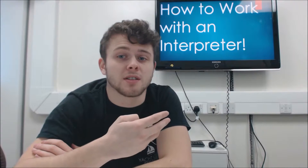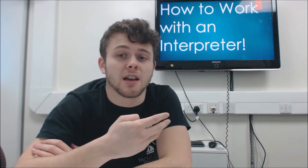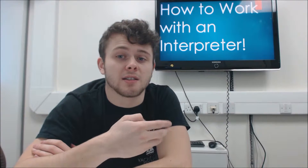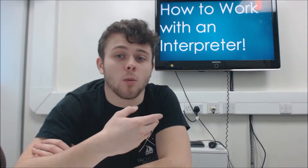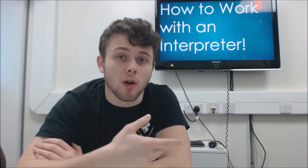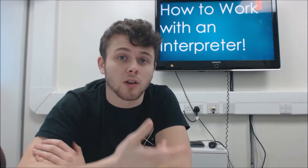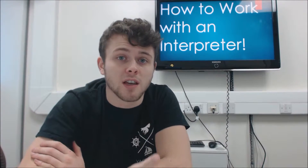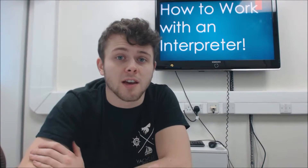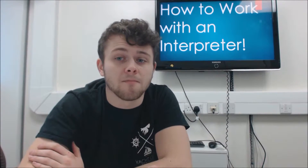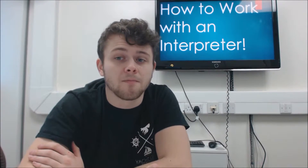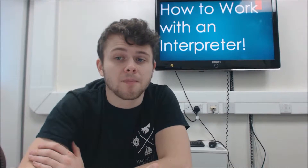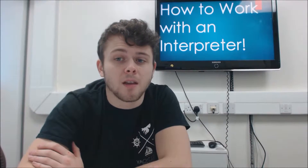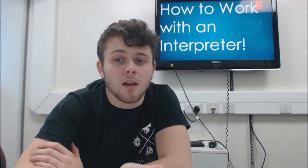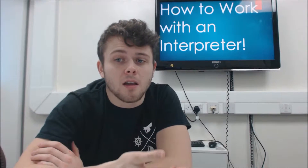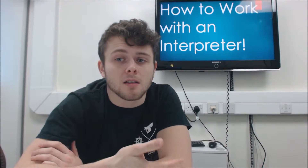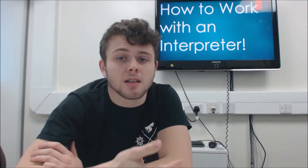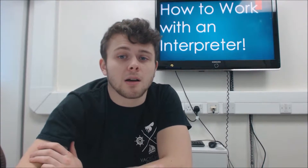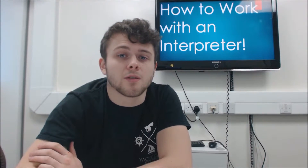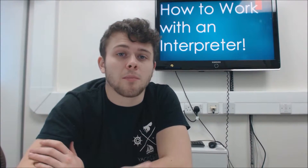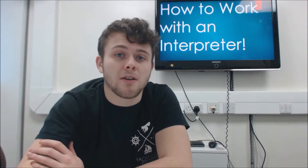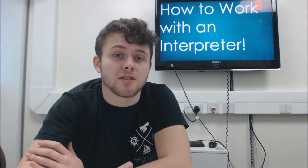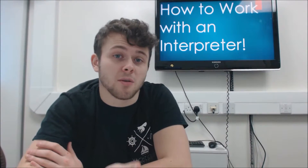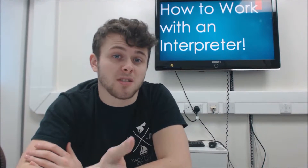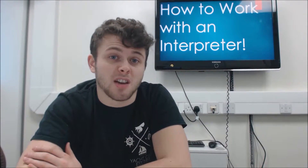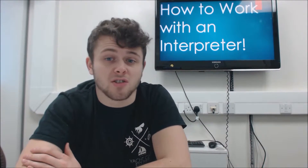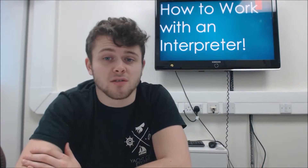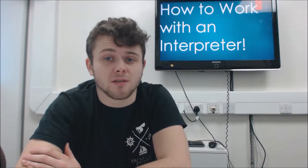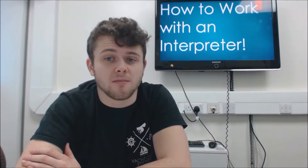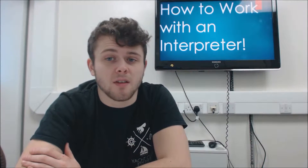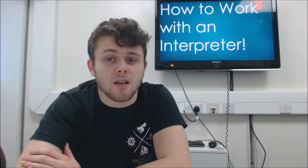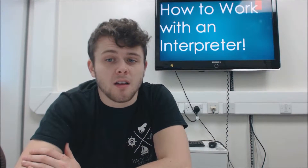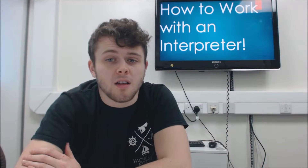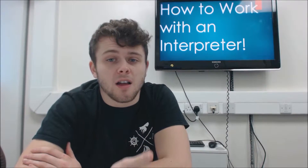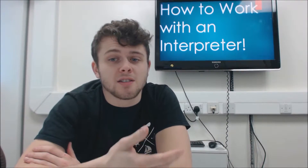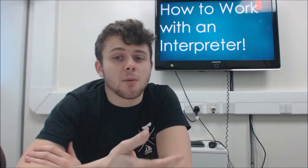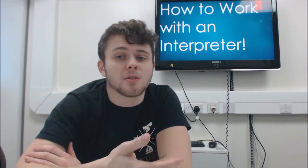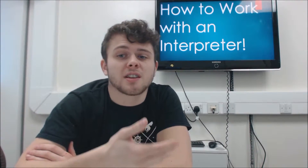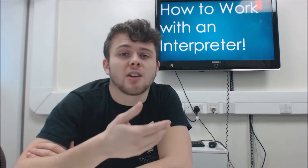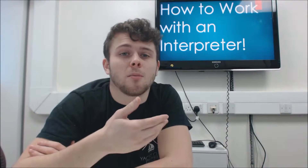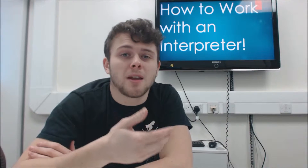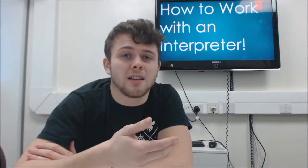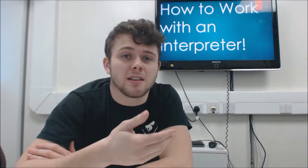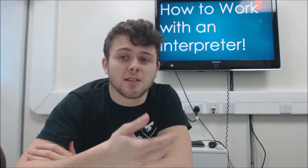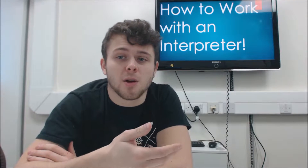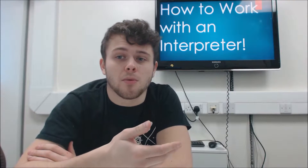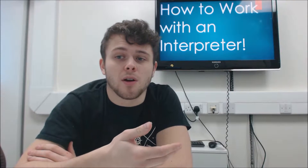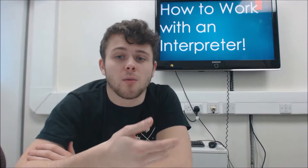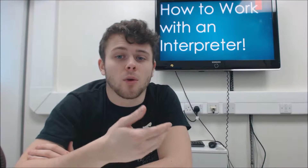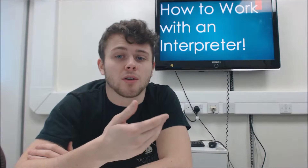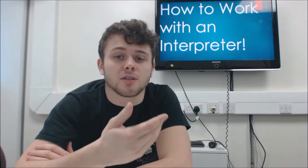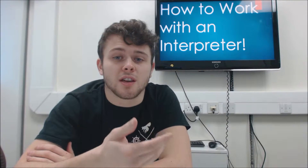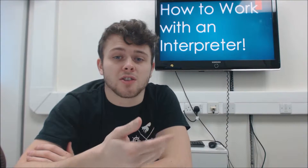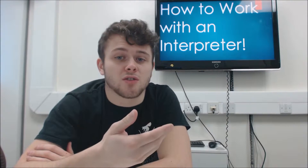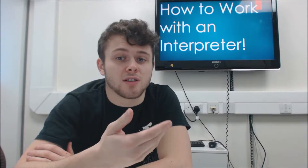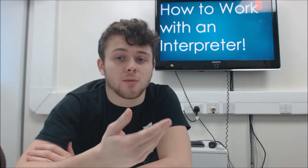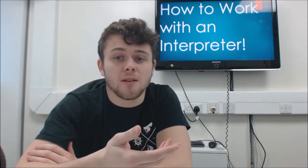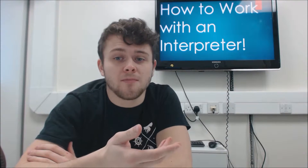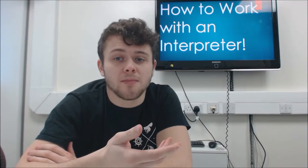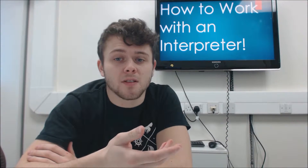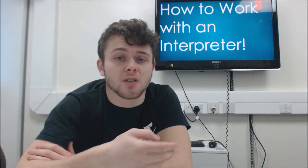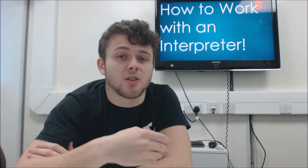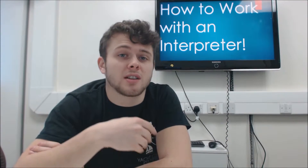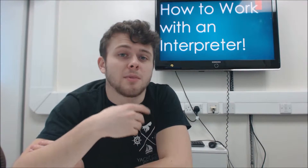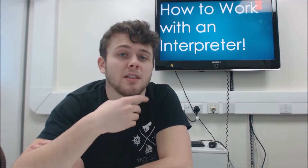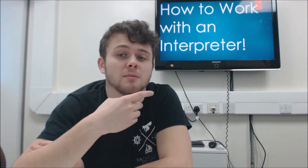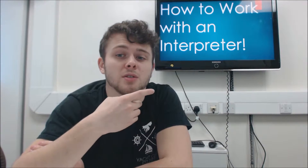to process what you're saying. This allows for better interpretations. Interpreters cannot immediately interpret what you're saying straight